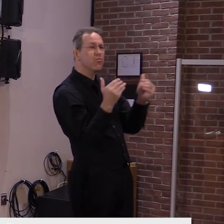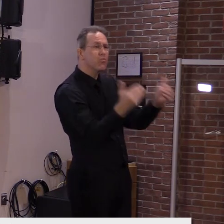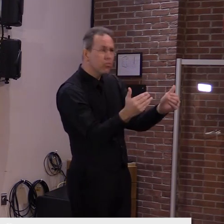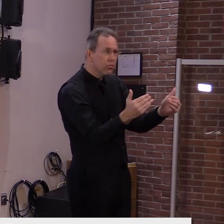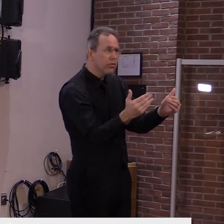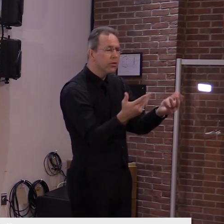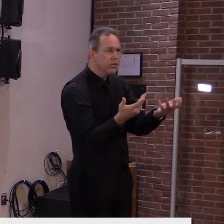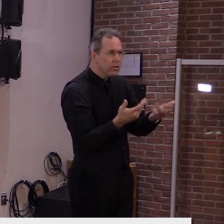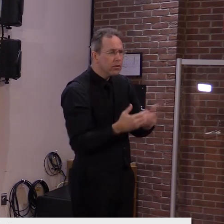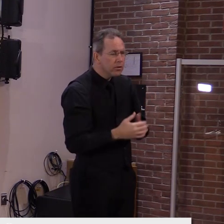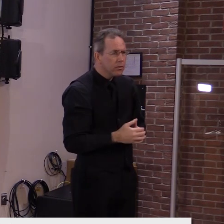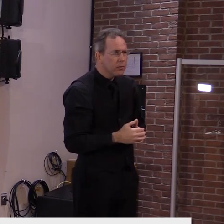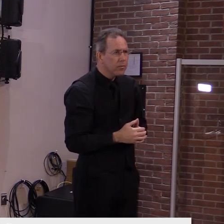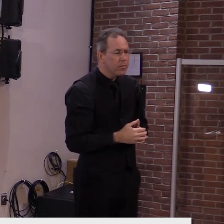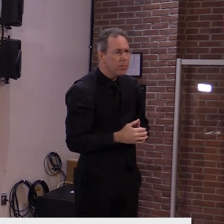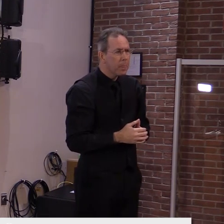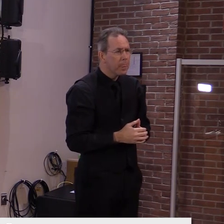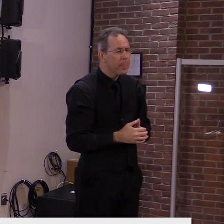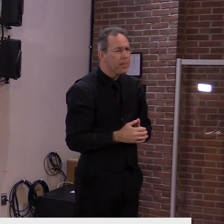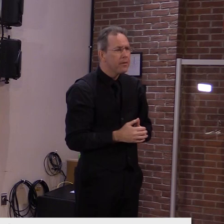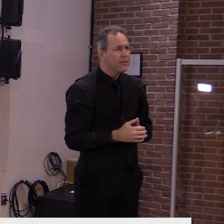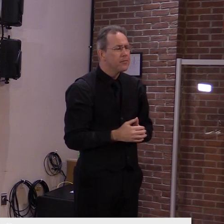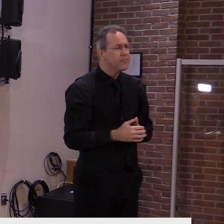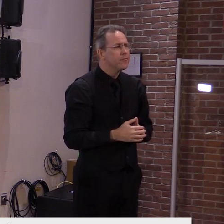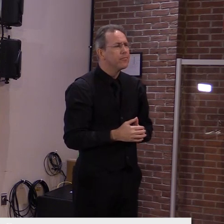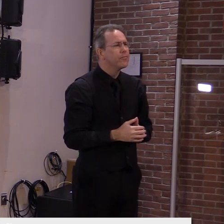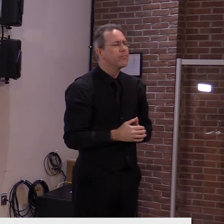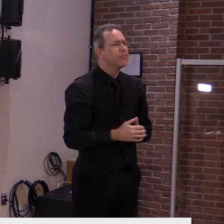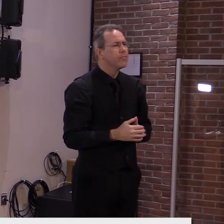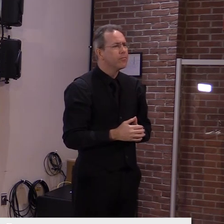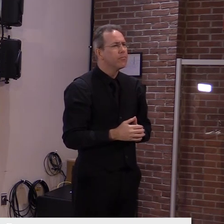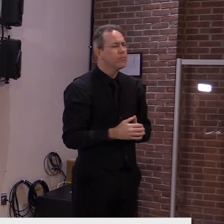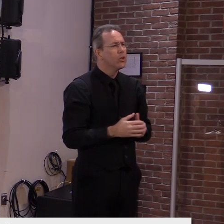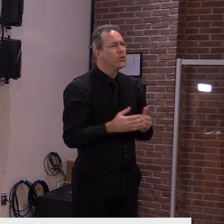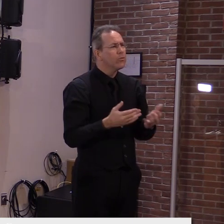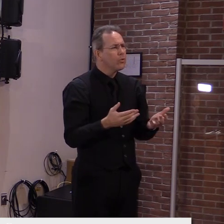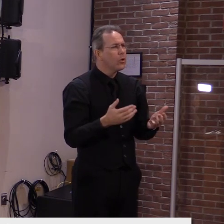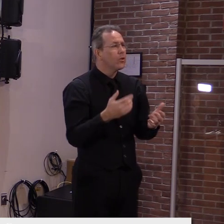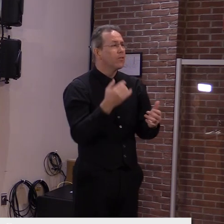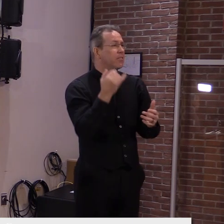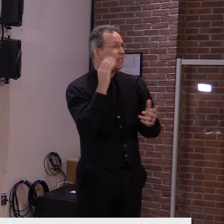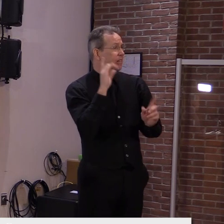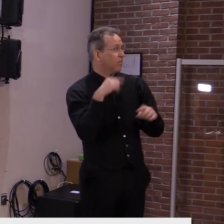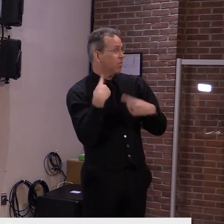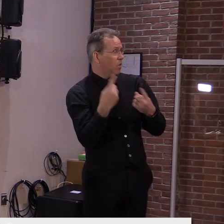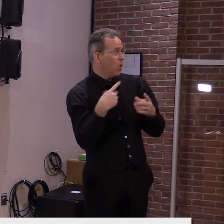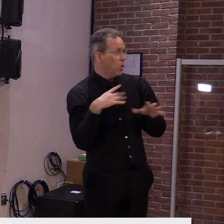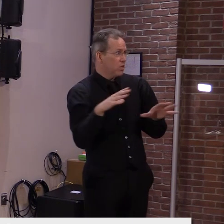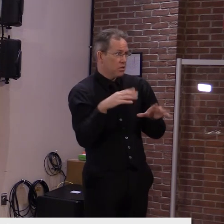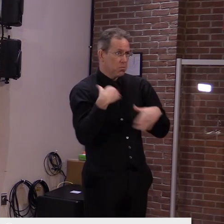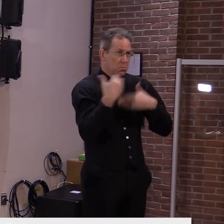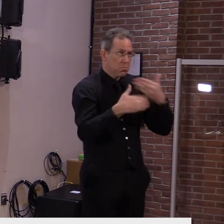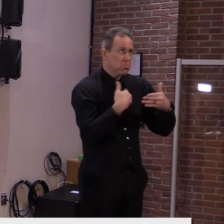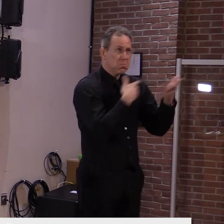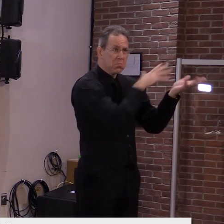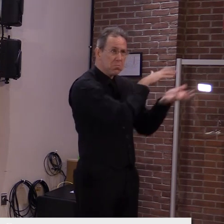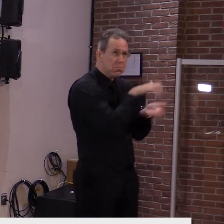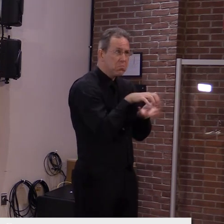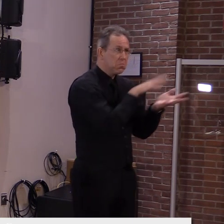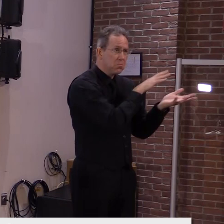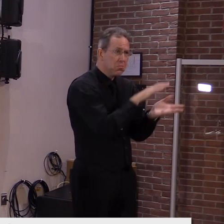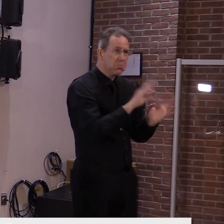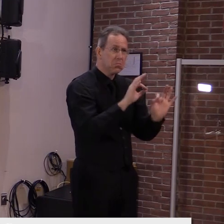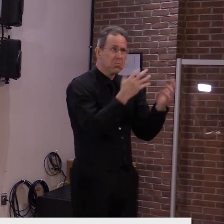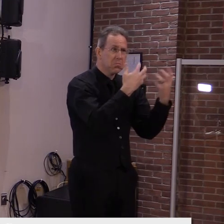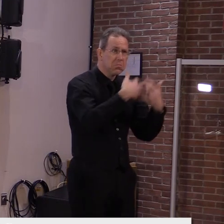it that. What we have been doing and what has been successful is that we've opened it up through